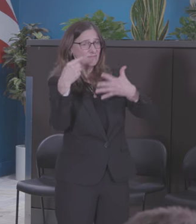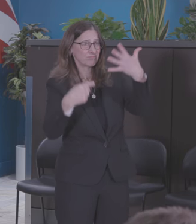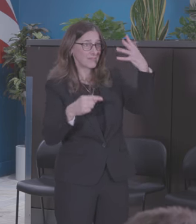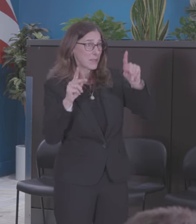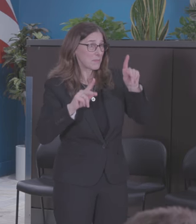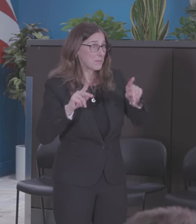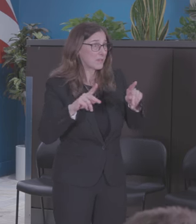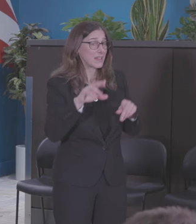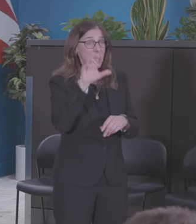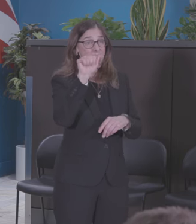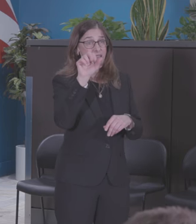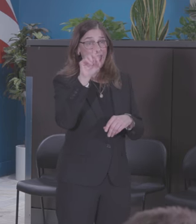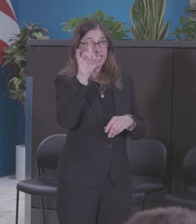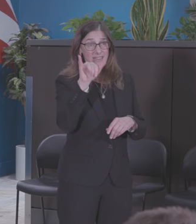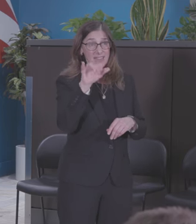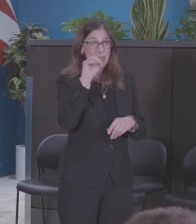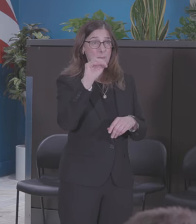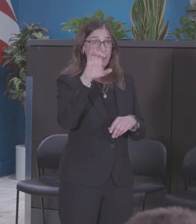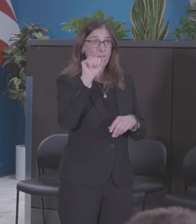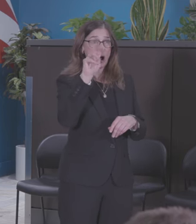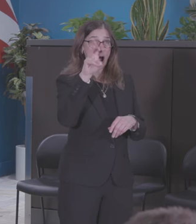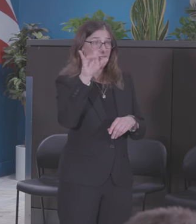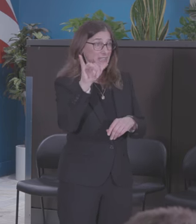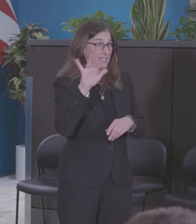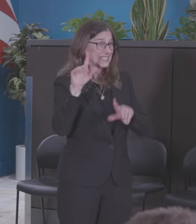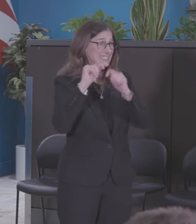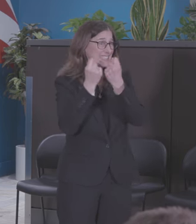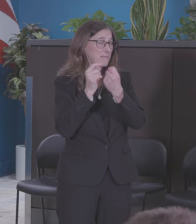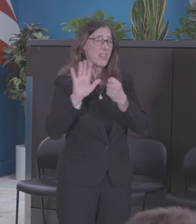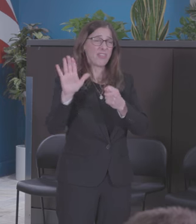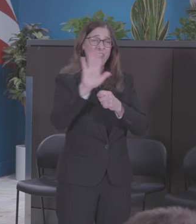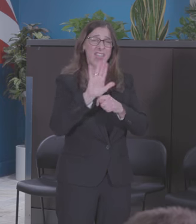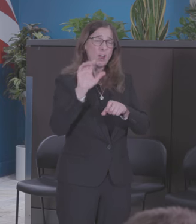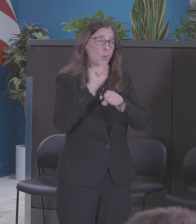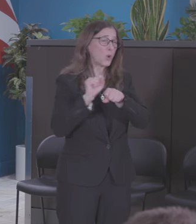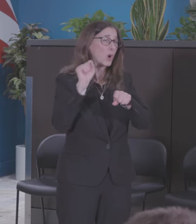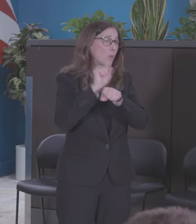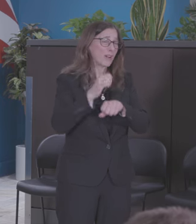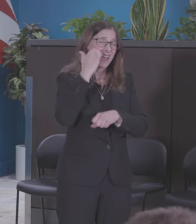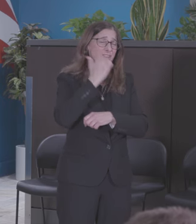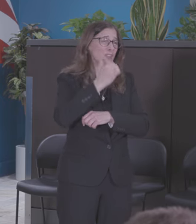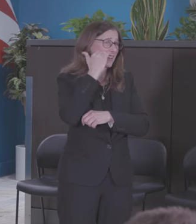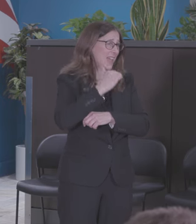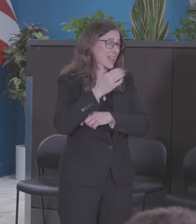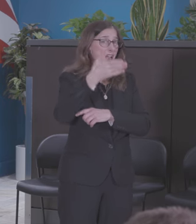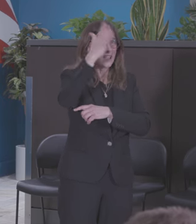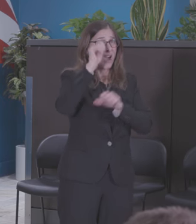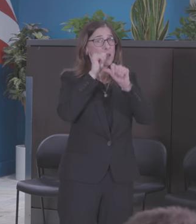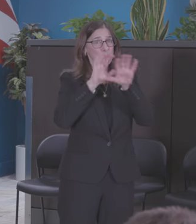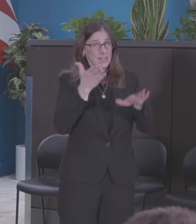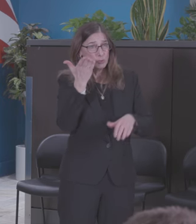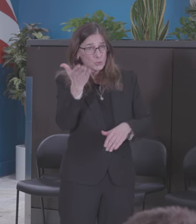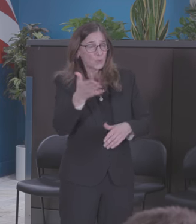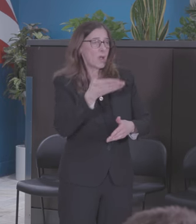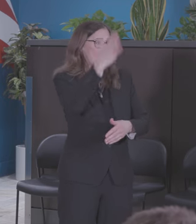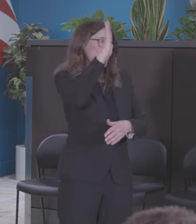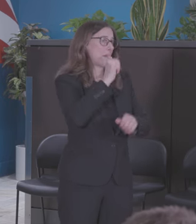and his whole team that do the work every single day. God bless you, and God bless all of our veterans. Thank you.